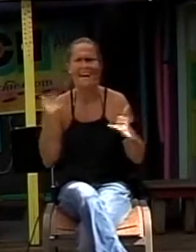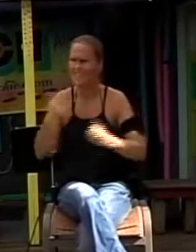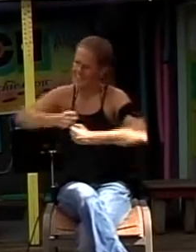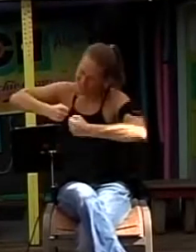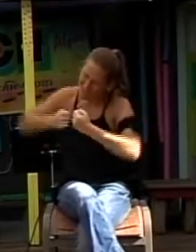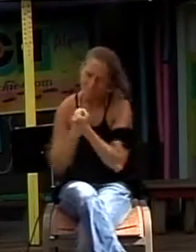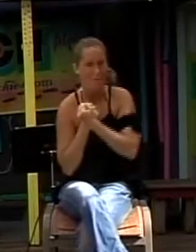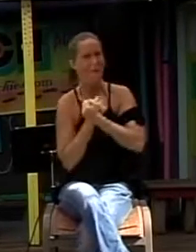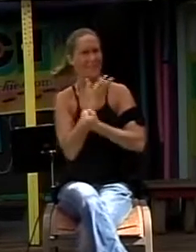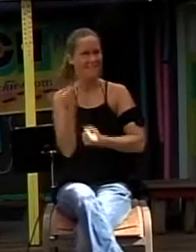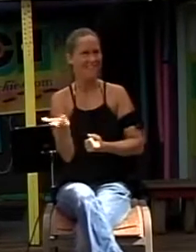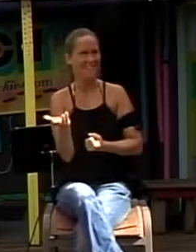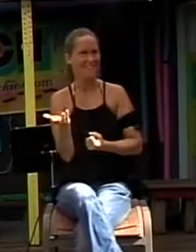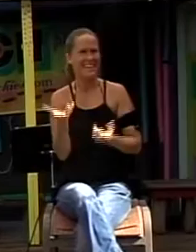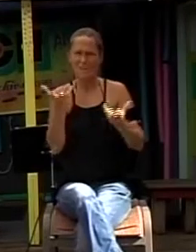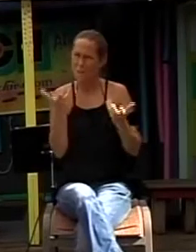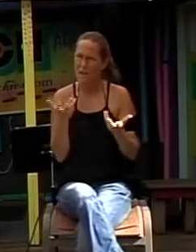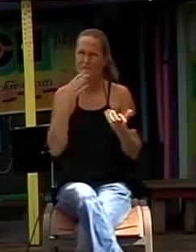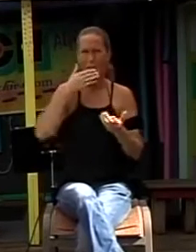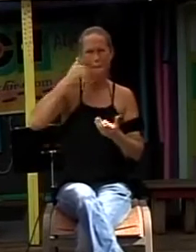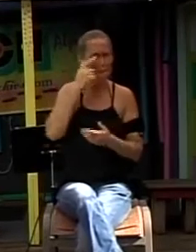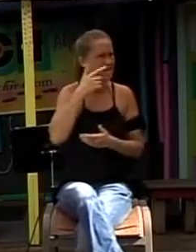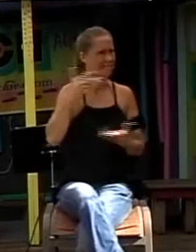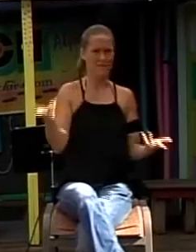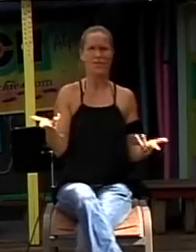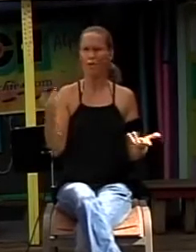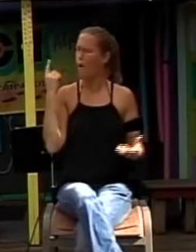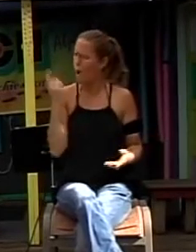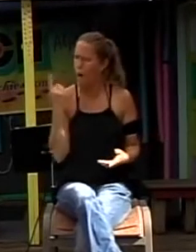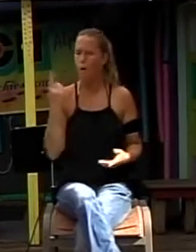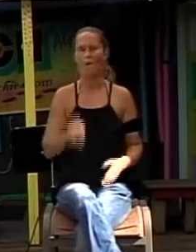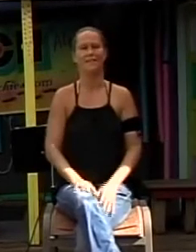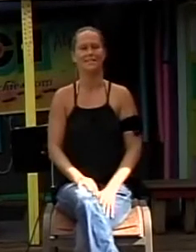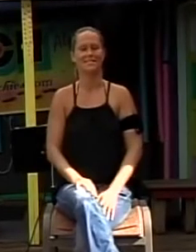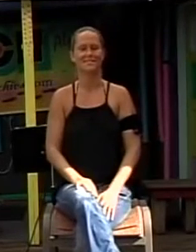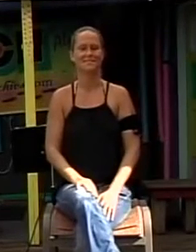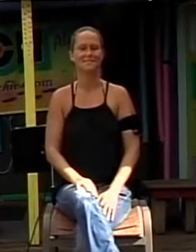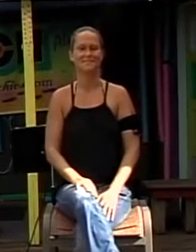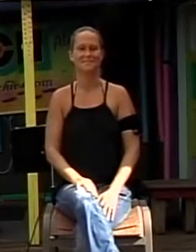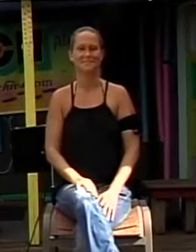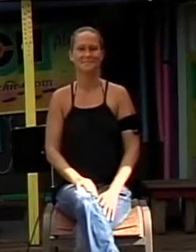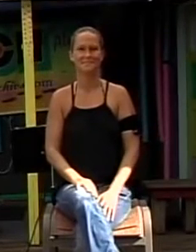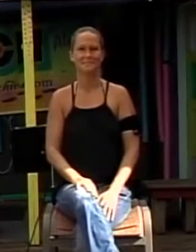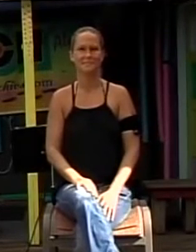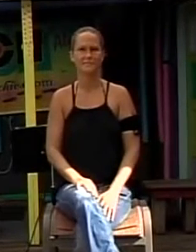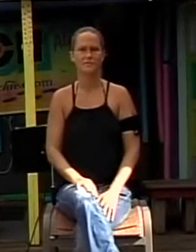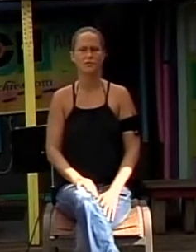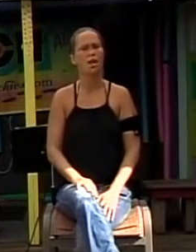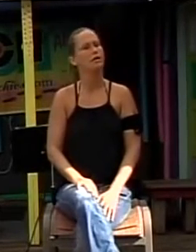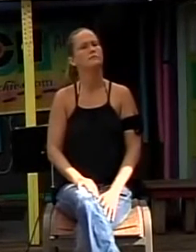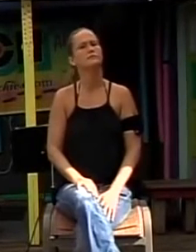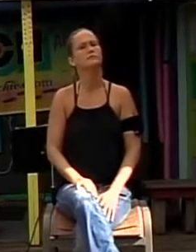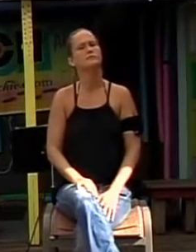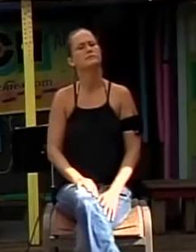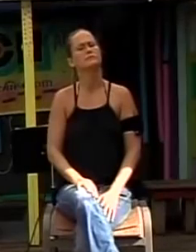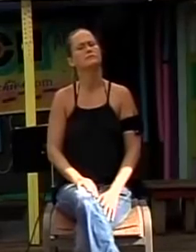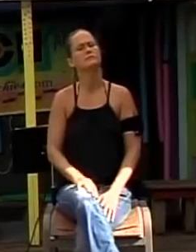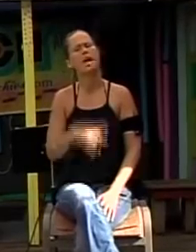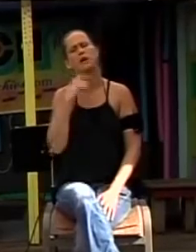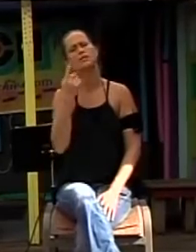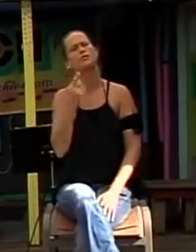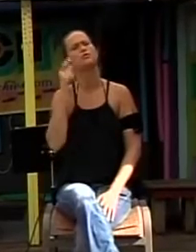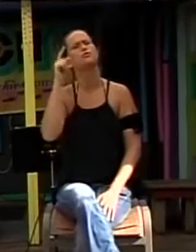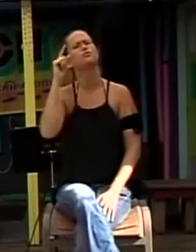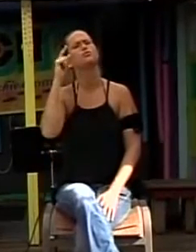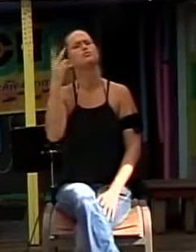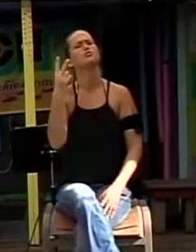wants what's best for you always. So as we close up here, Bob mentioned two words, grieving and quenching. Grieving the